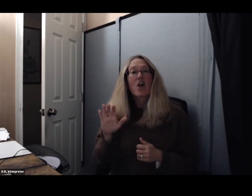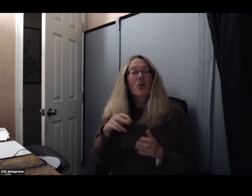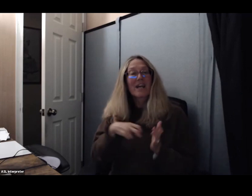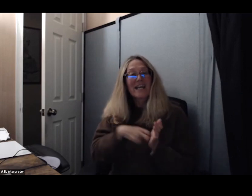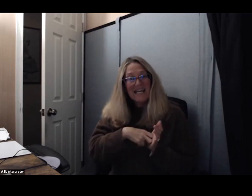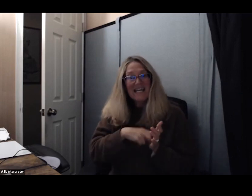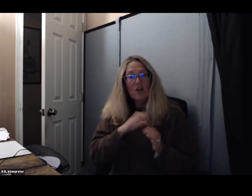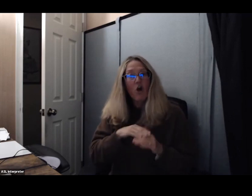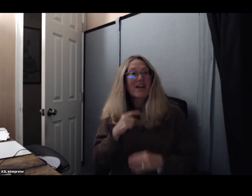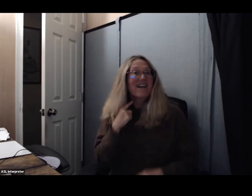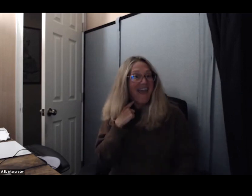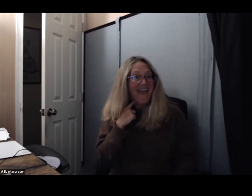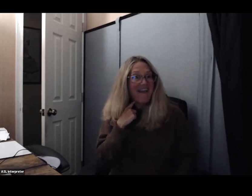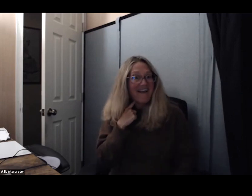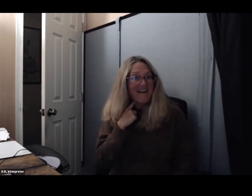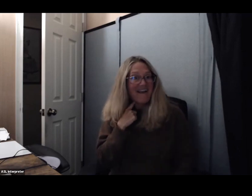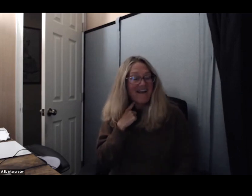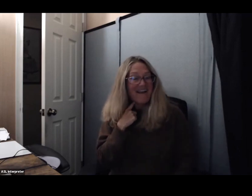neck.